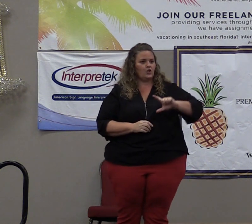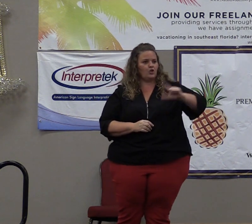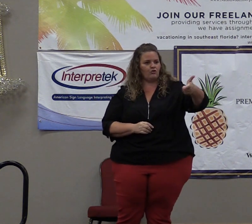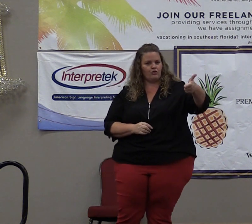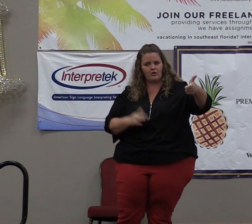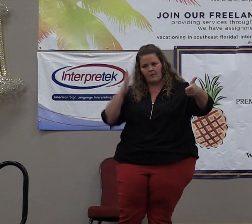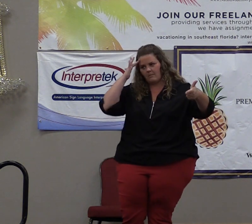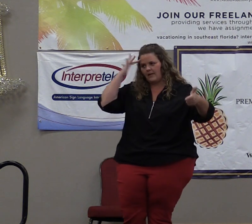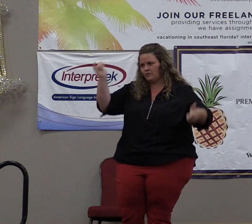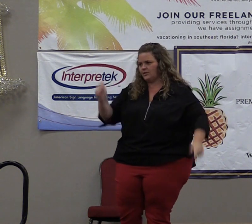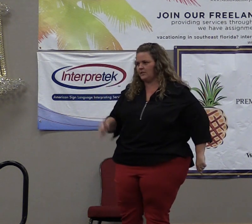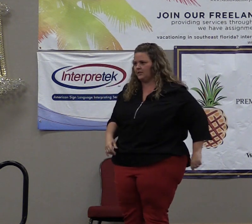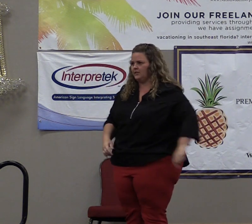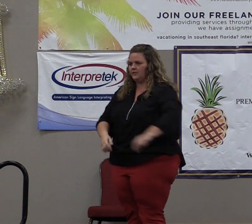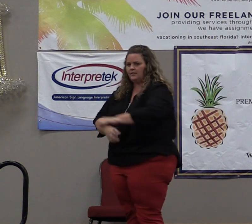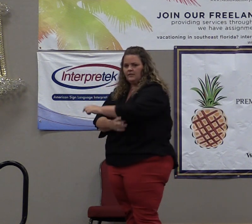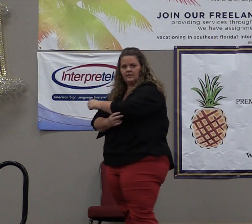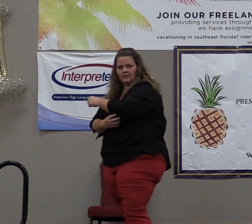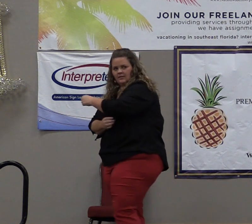Patrick Bishop.